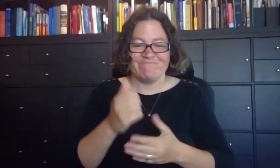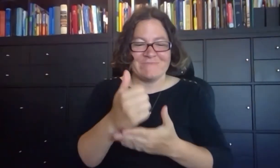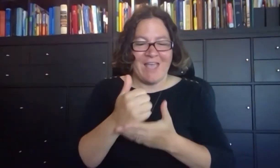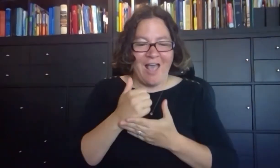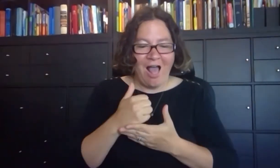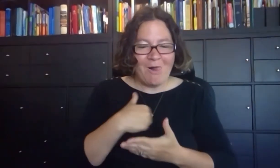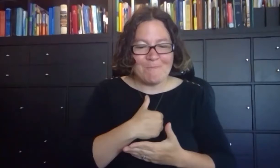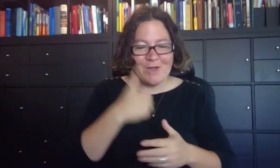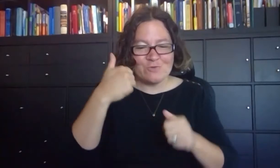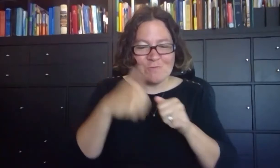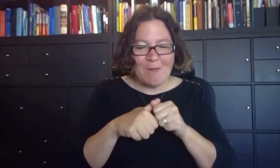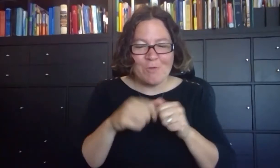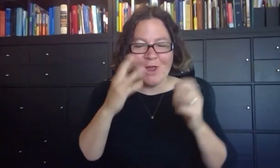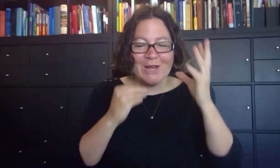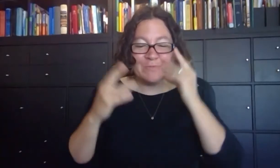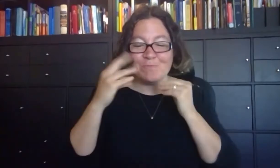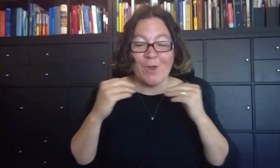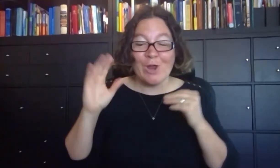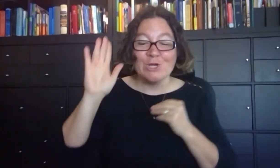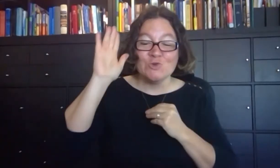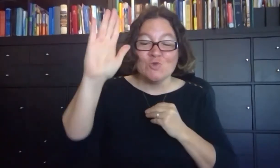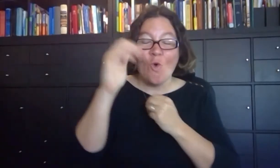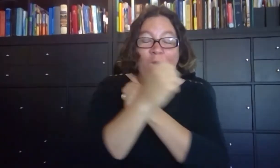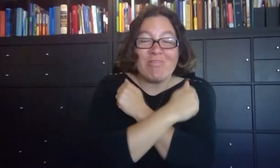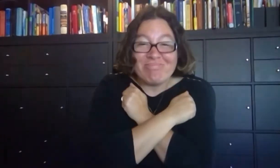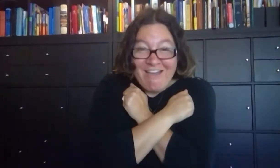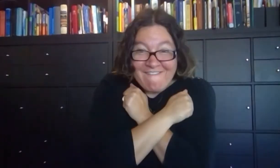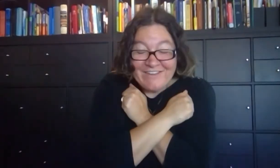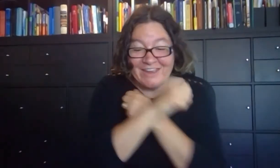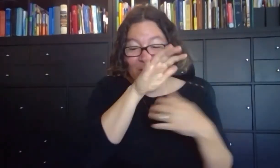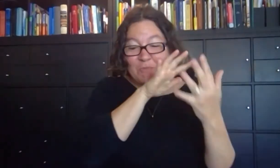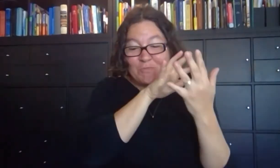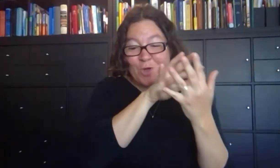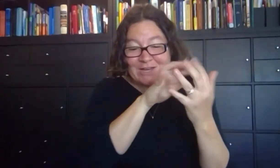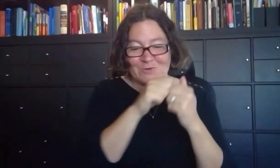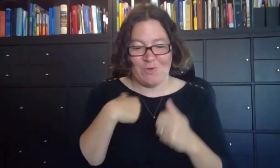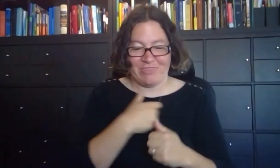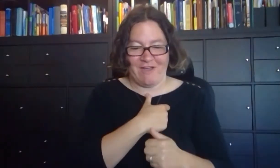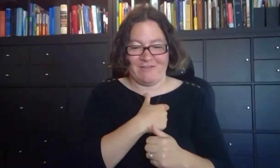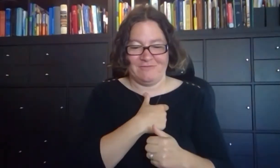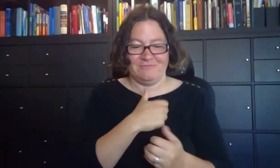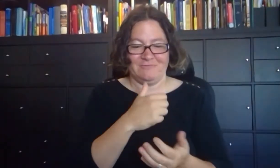forevermore. Help us remember and experience your loving presence with us.